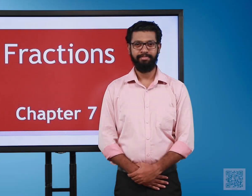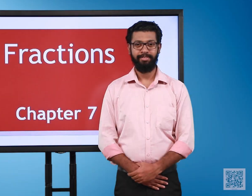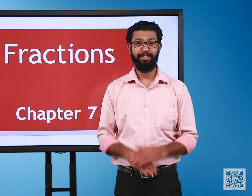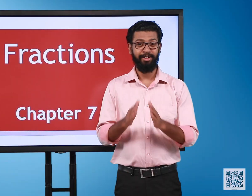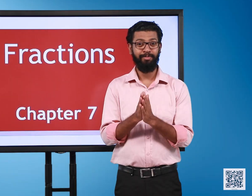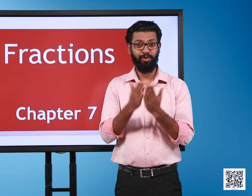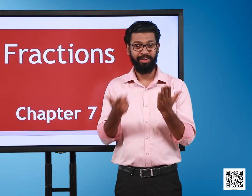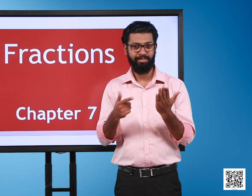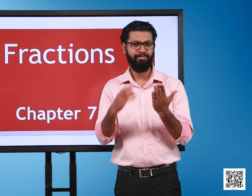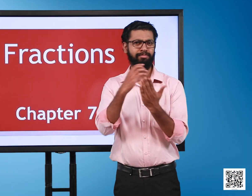Chapter 7